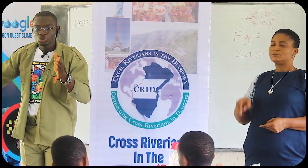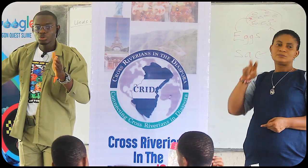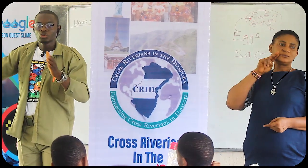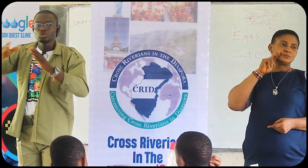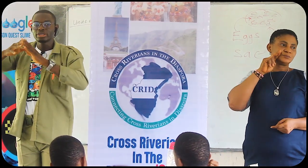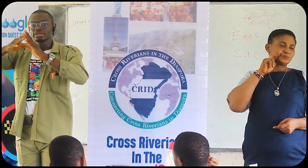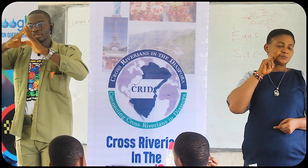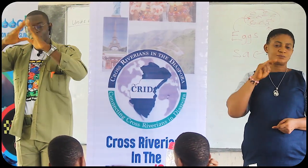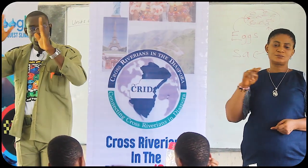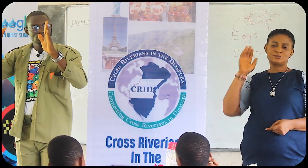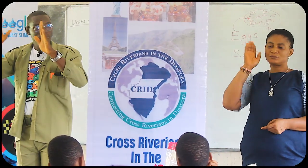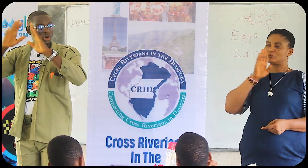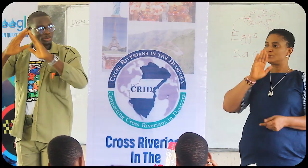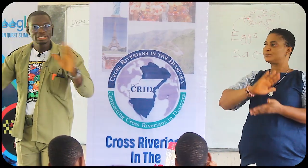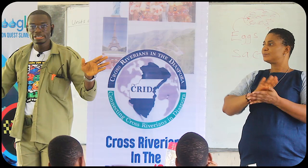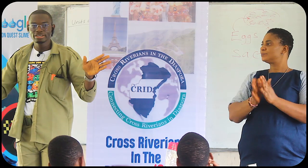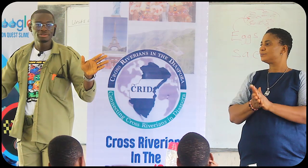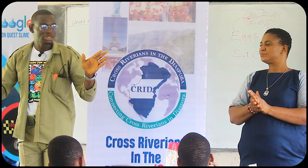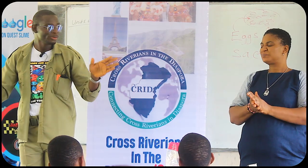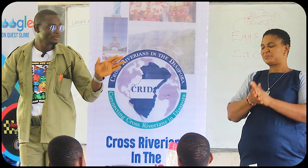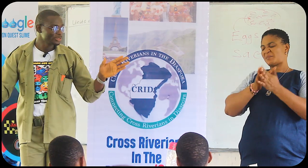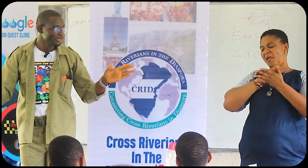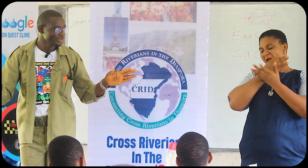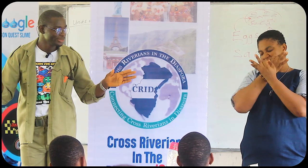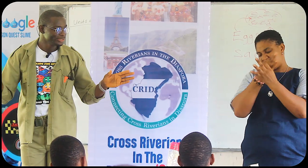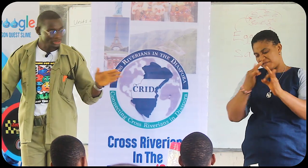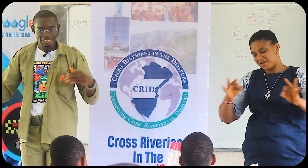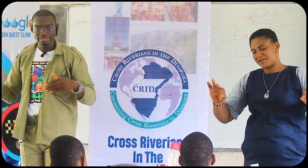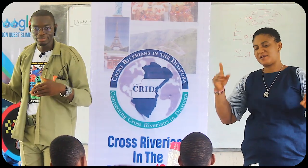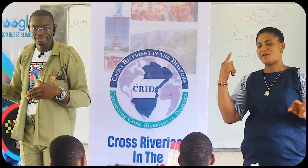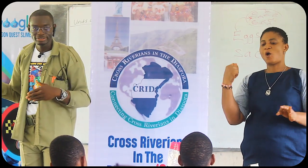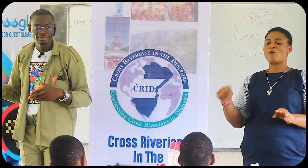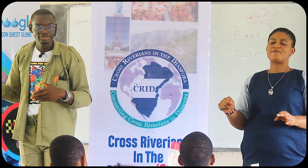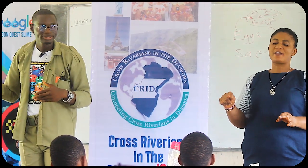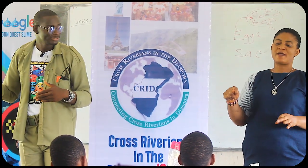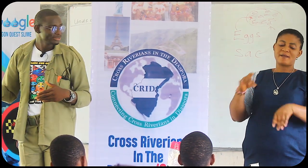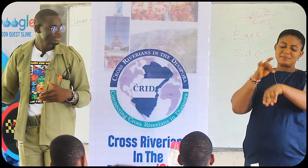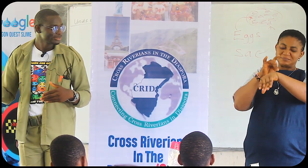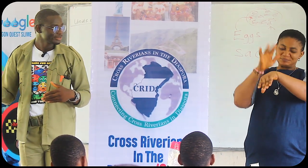Nigeria too will become completely rid of mosquitoes, just like Japan.